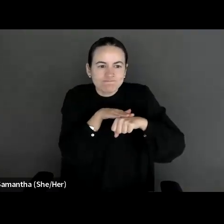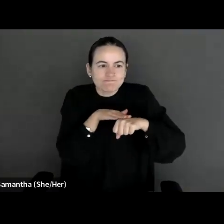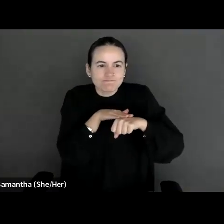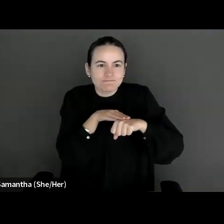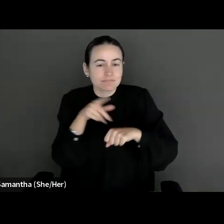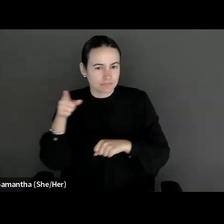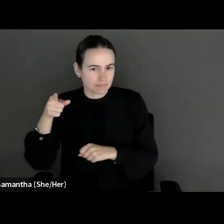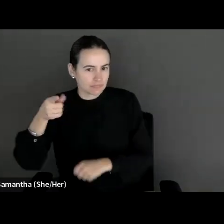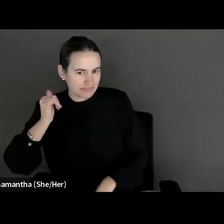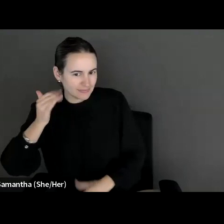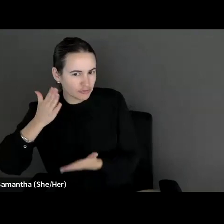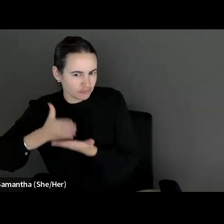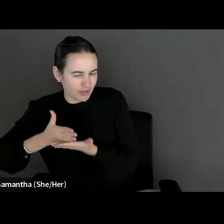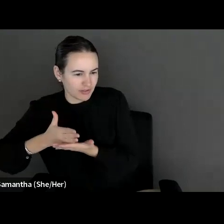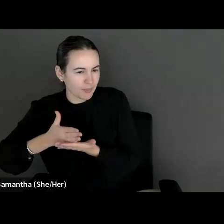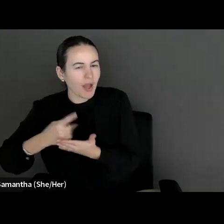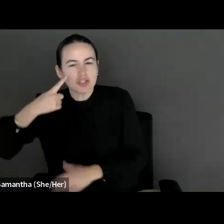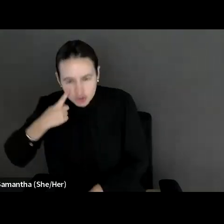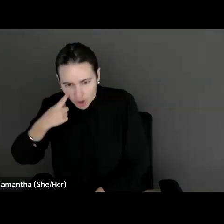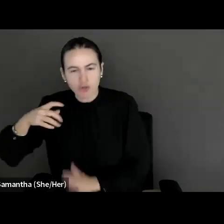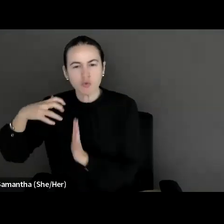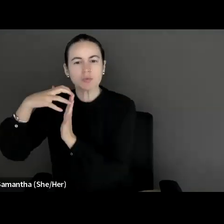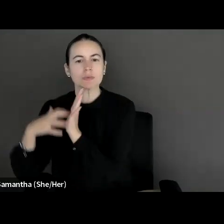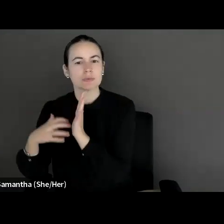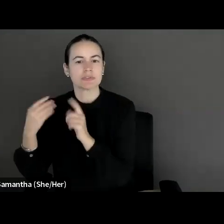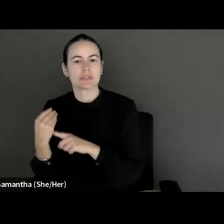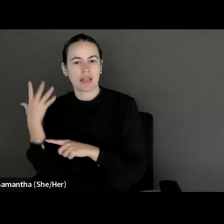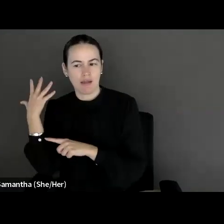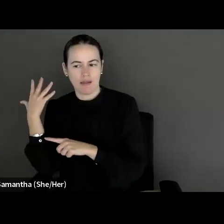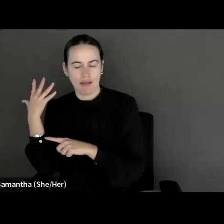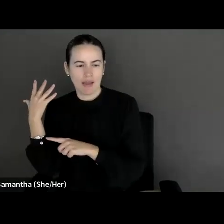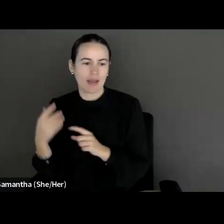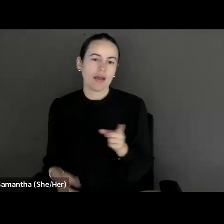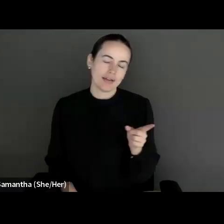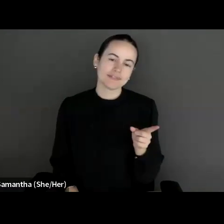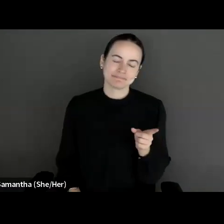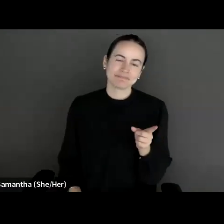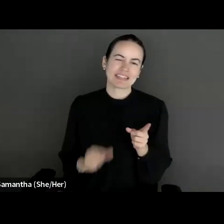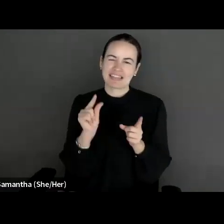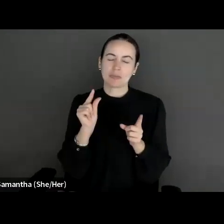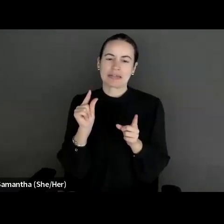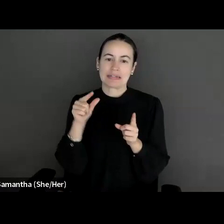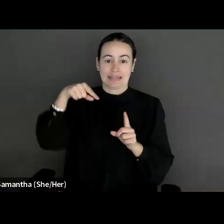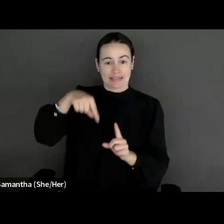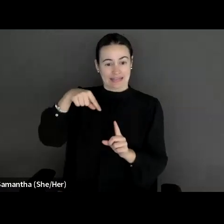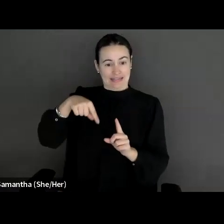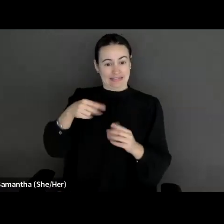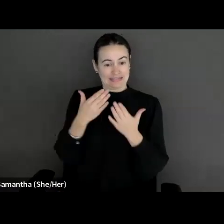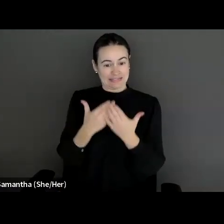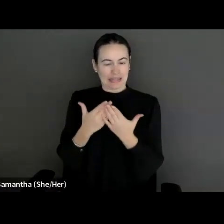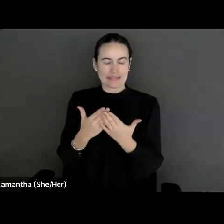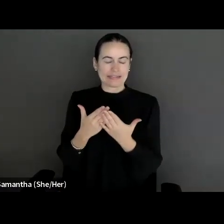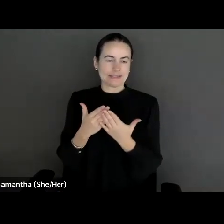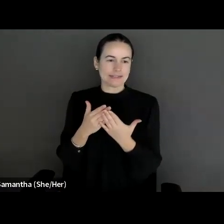there I because saw it in your description. yeah, it's kind of beyond the scope of the study, but there are issues